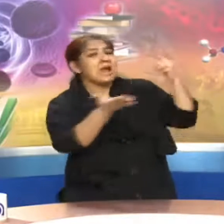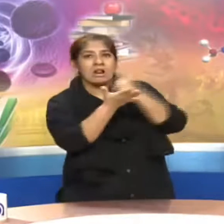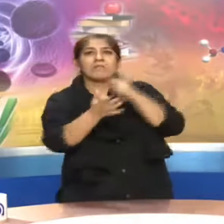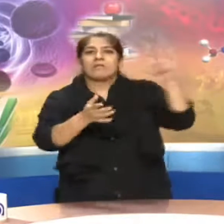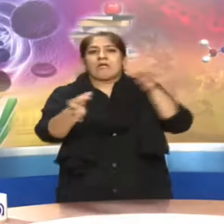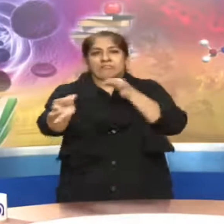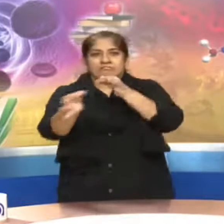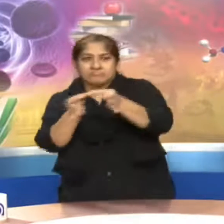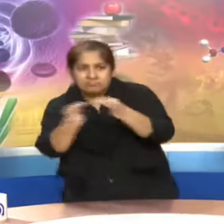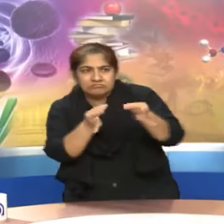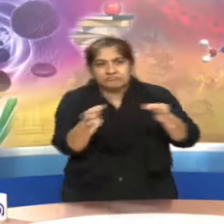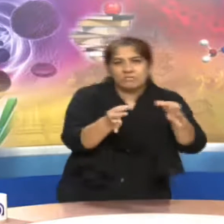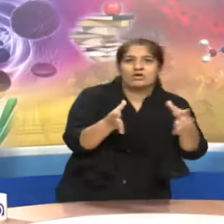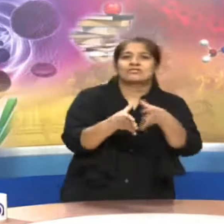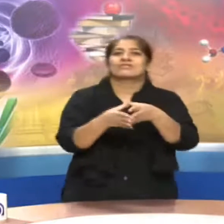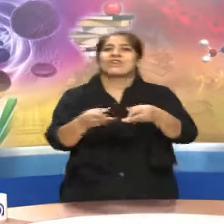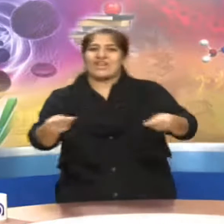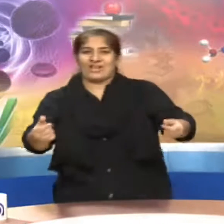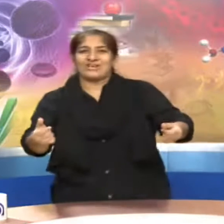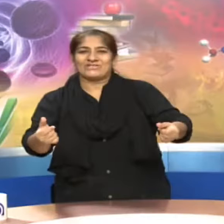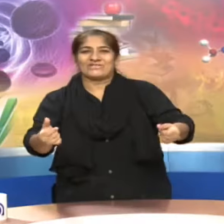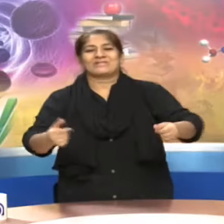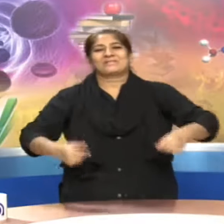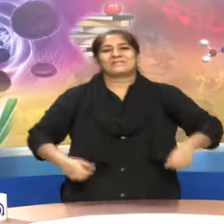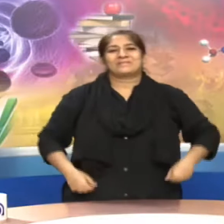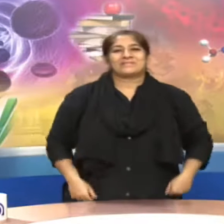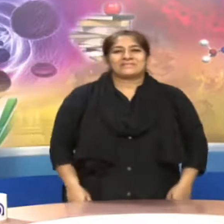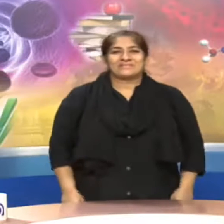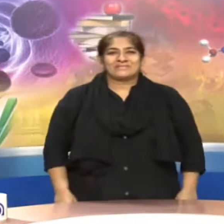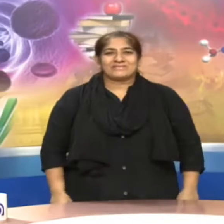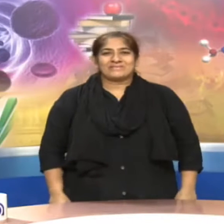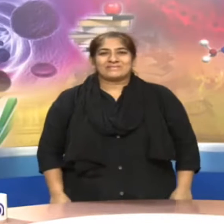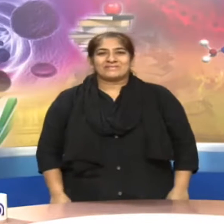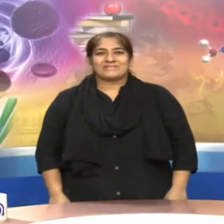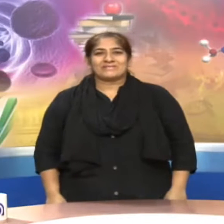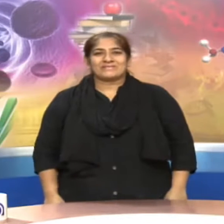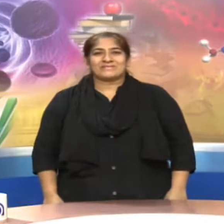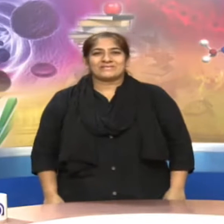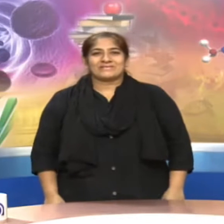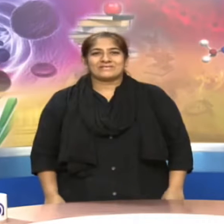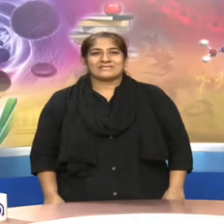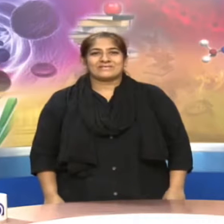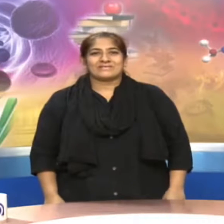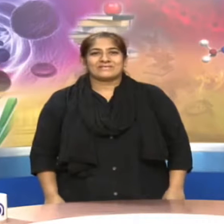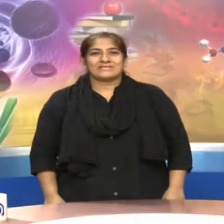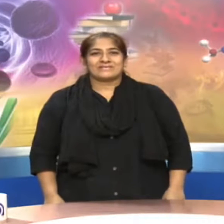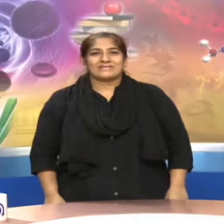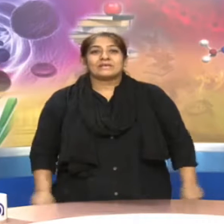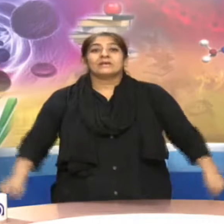should communicate the feelings and problems of the team member to the top management.